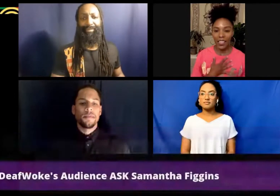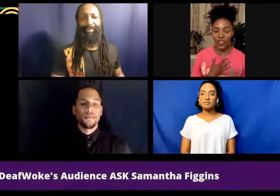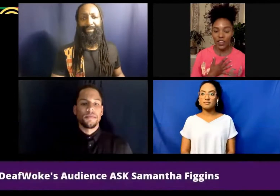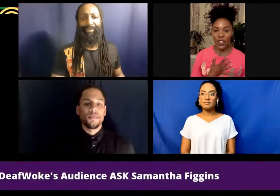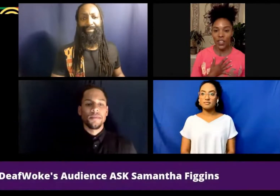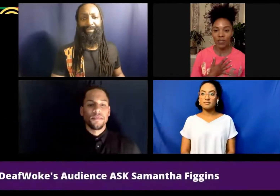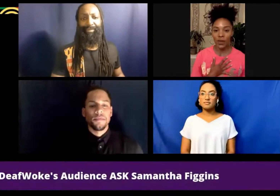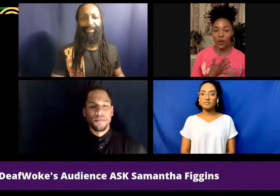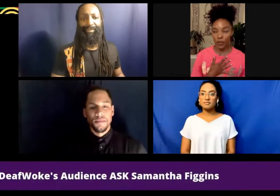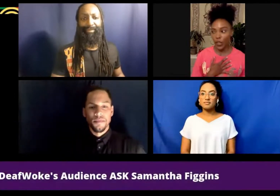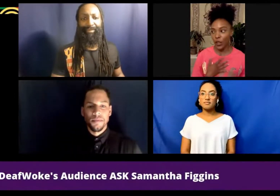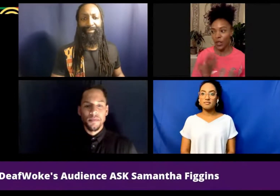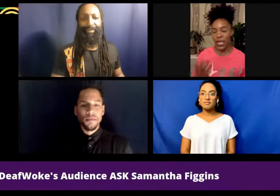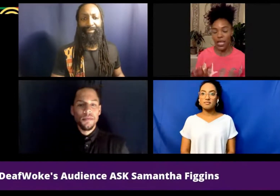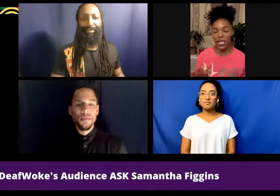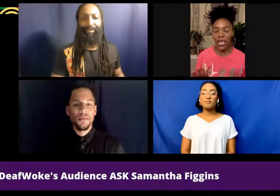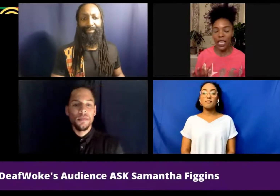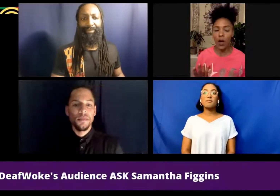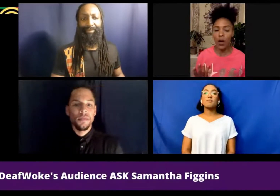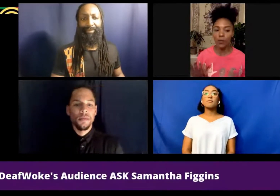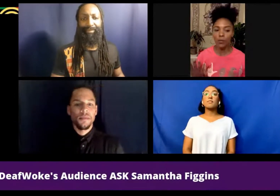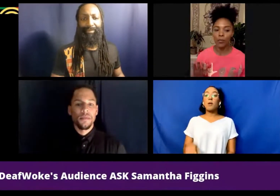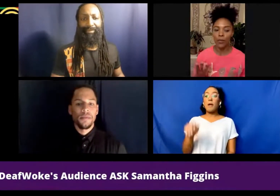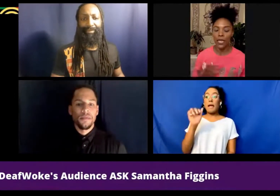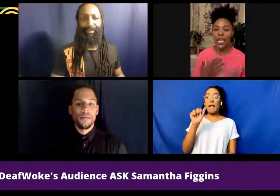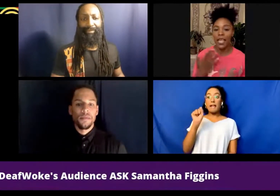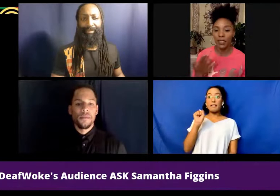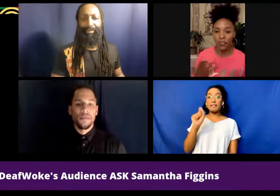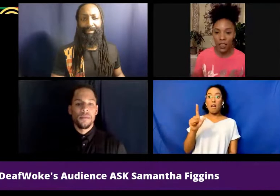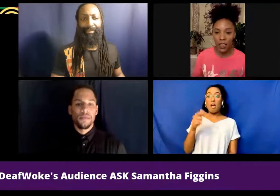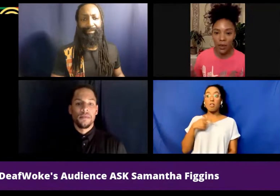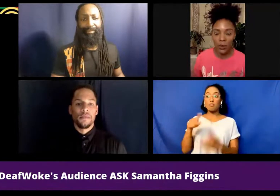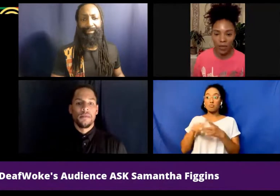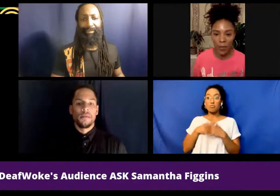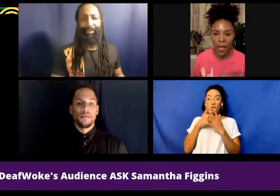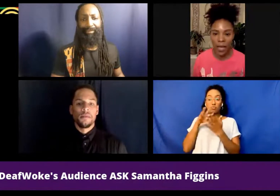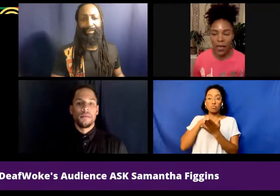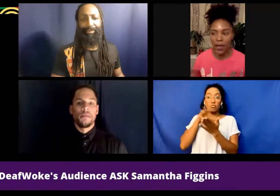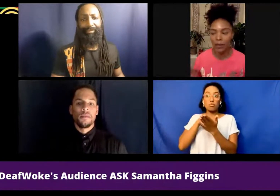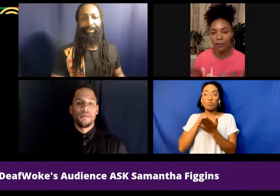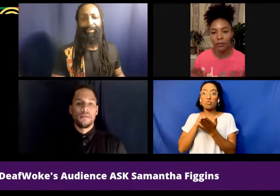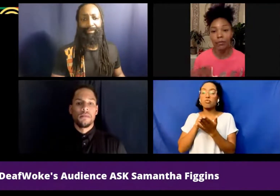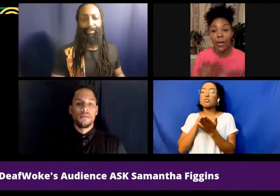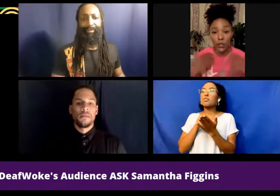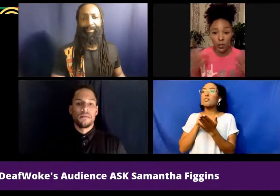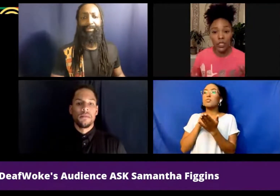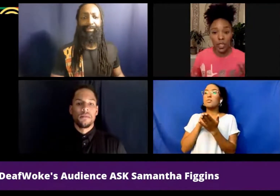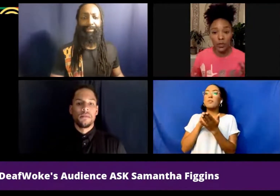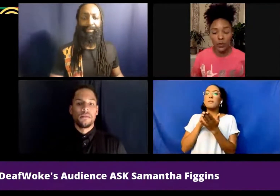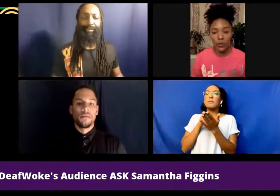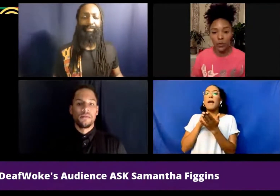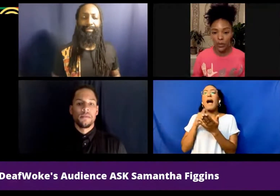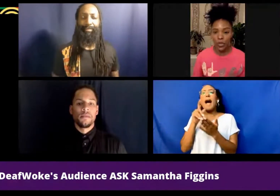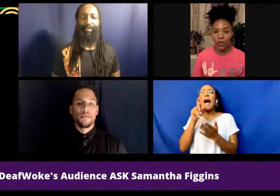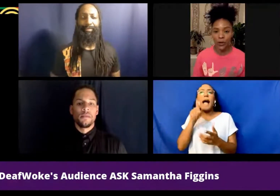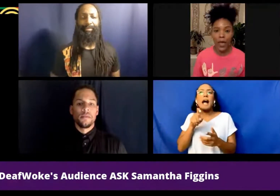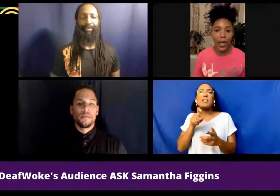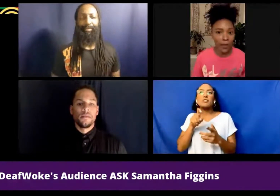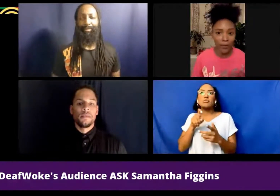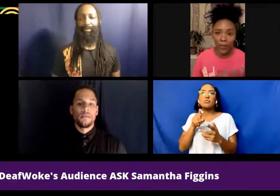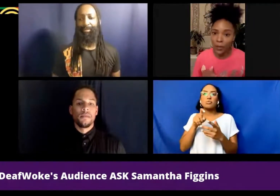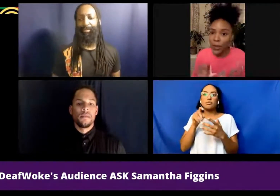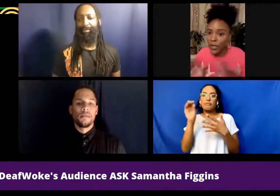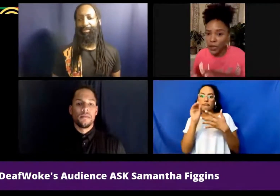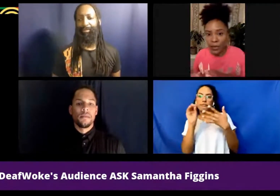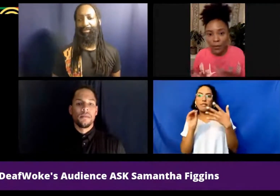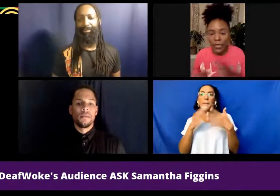I started really learning ASL because I had to fit it in with my my tour schedule, you know, so I had